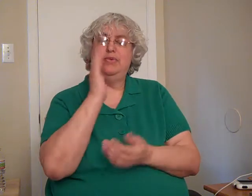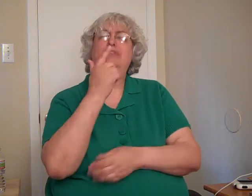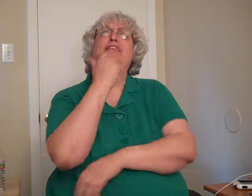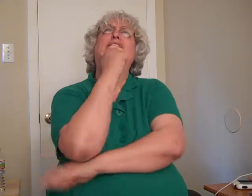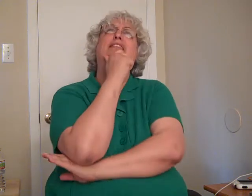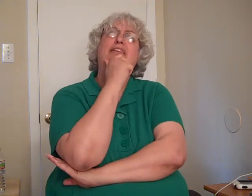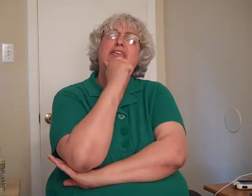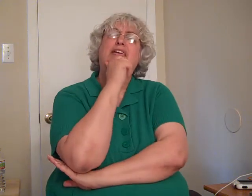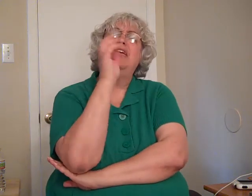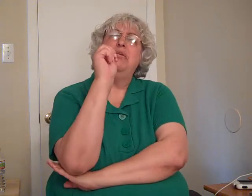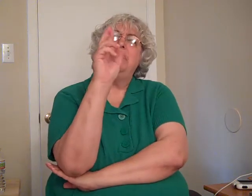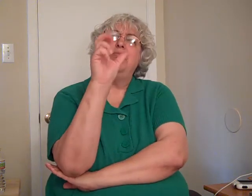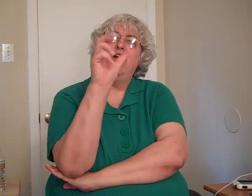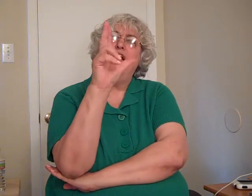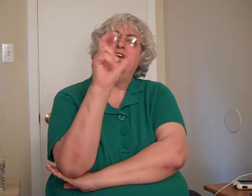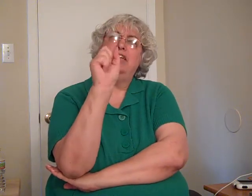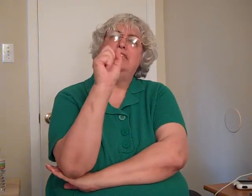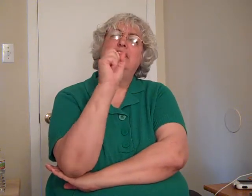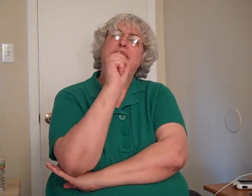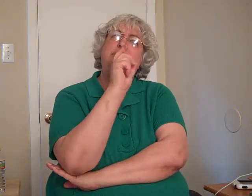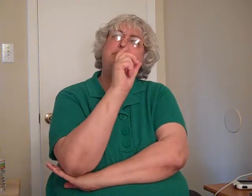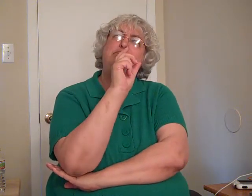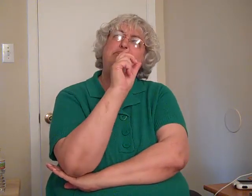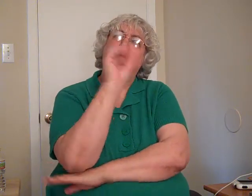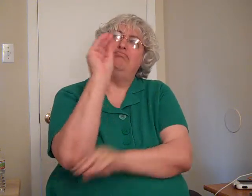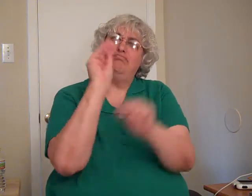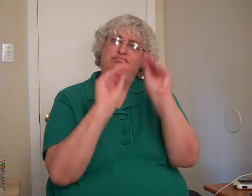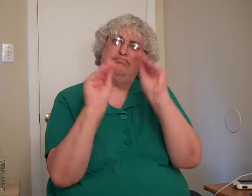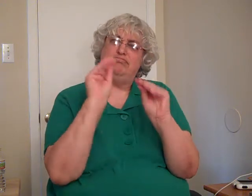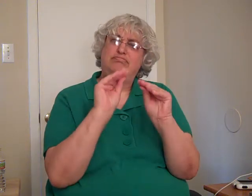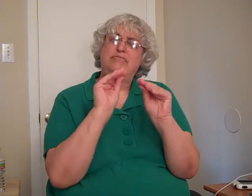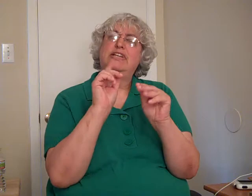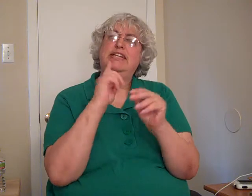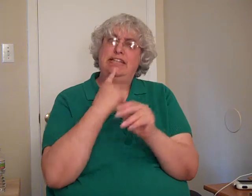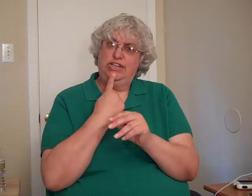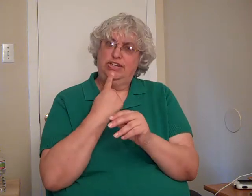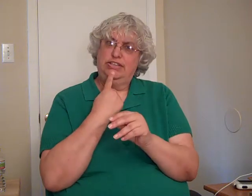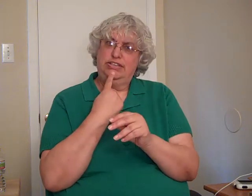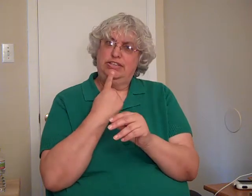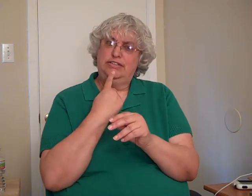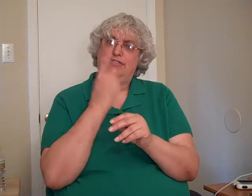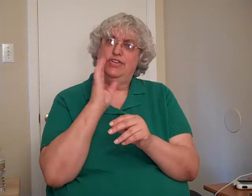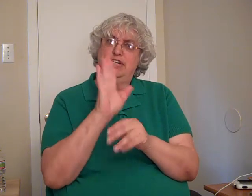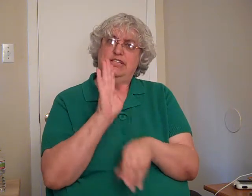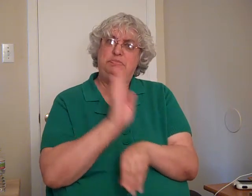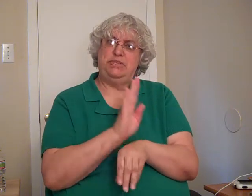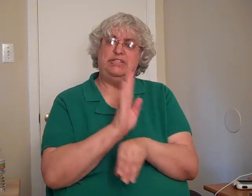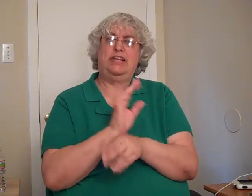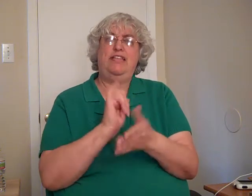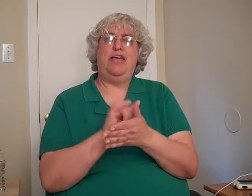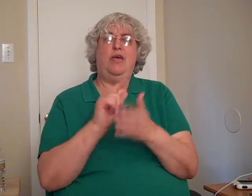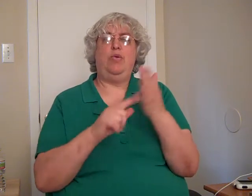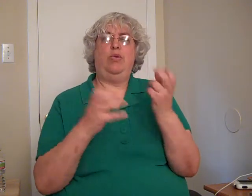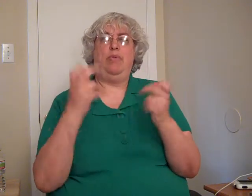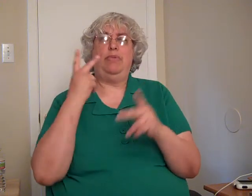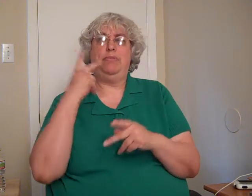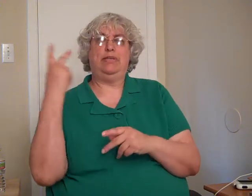wow, Marcus is actually putting together some, he must be really serious about this. That's what you want people to see, is that, yes,